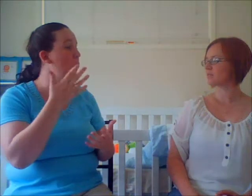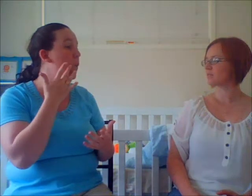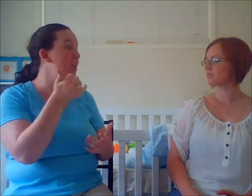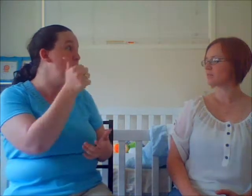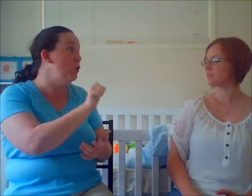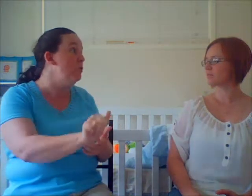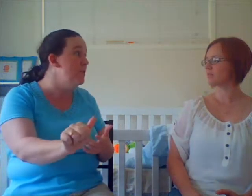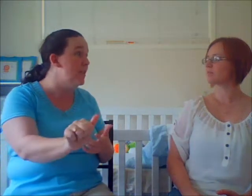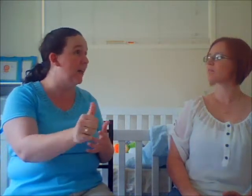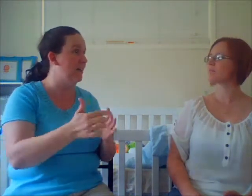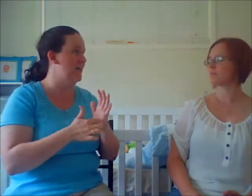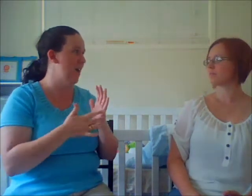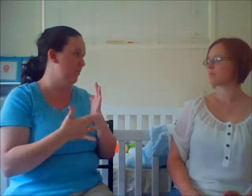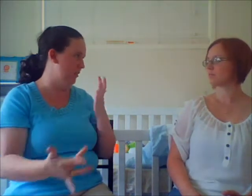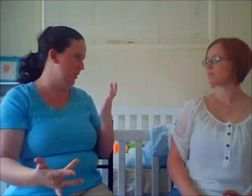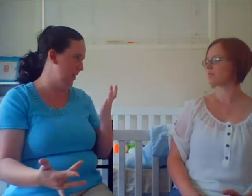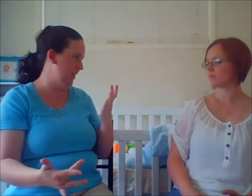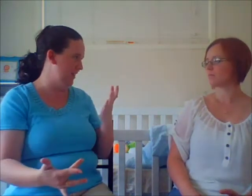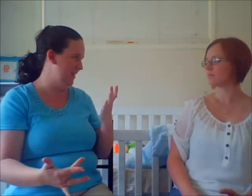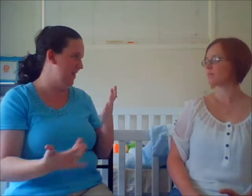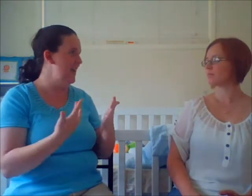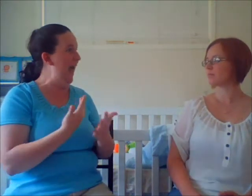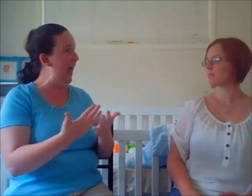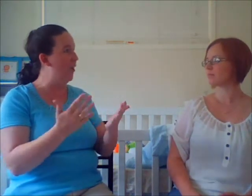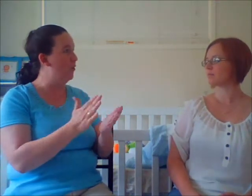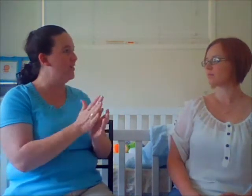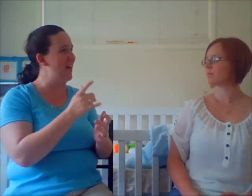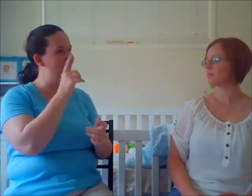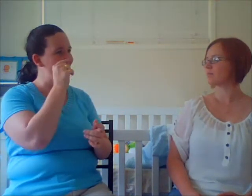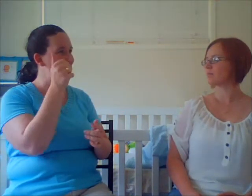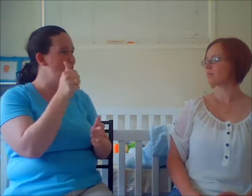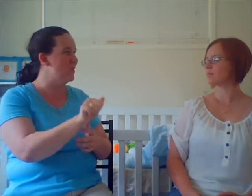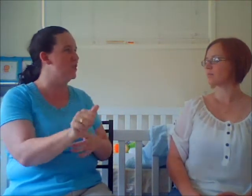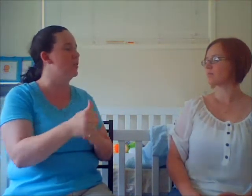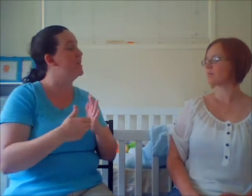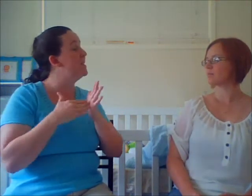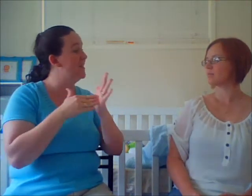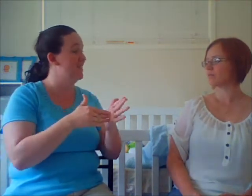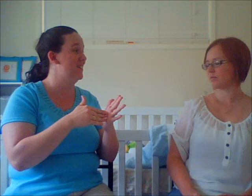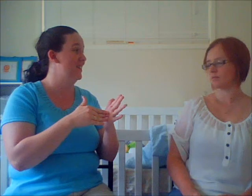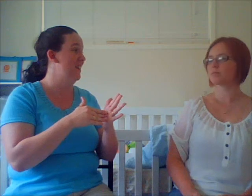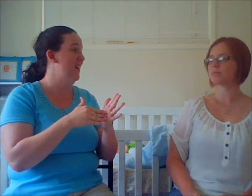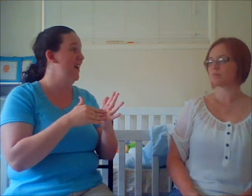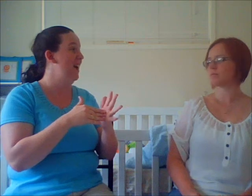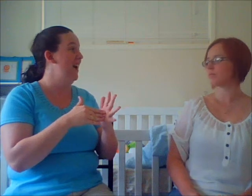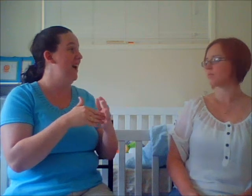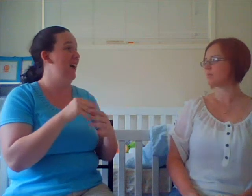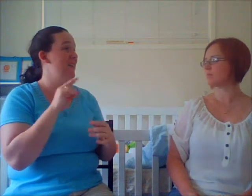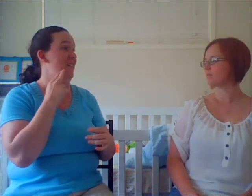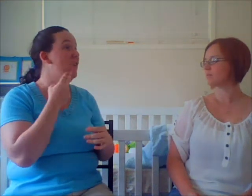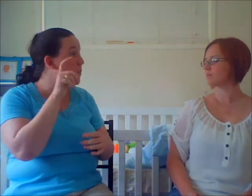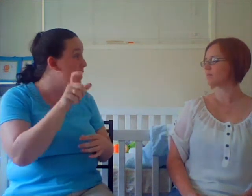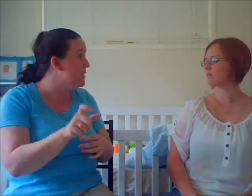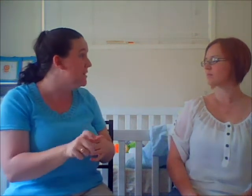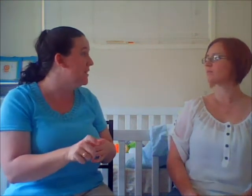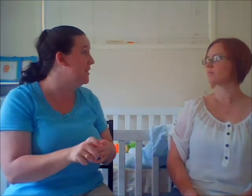when using technology, how they can use it to assist a deaf person and